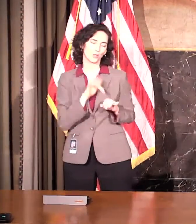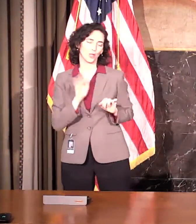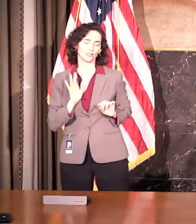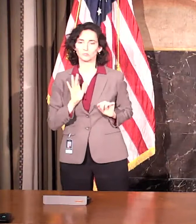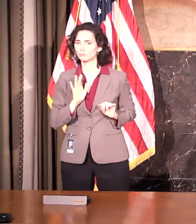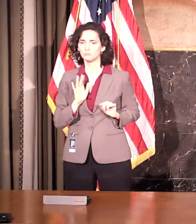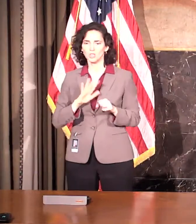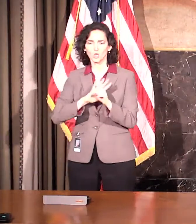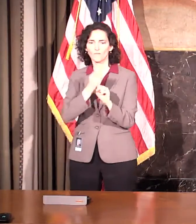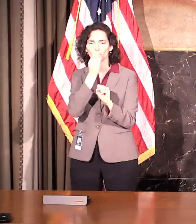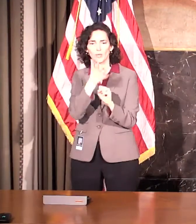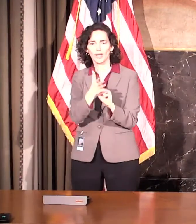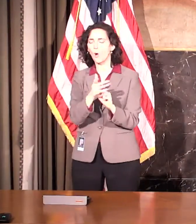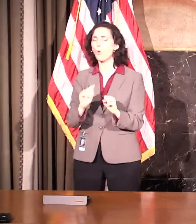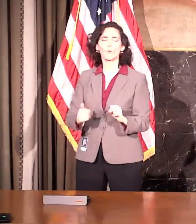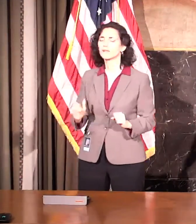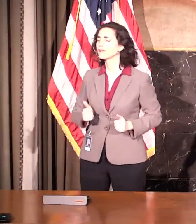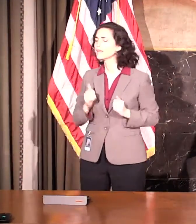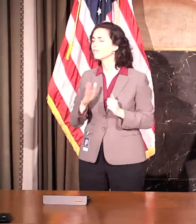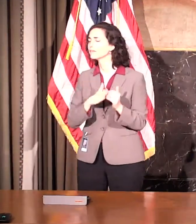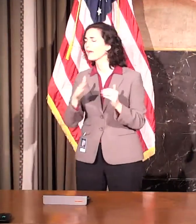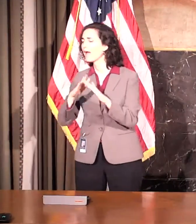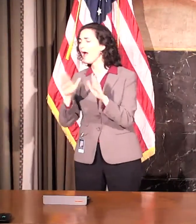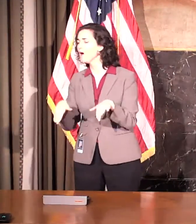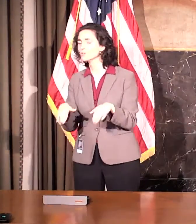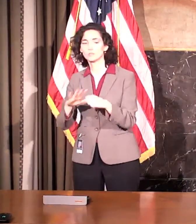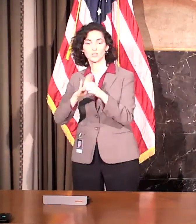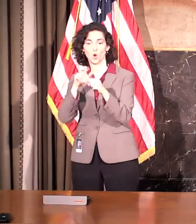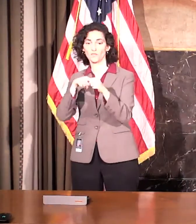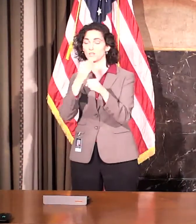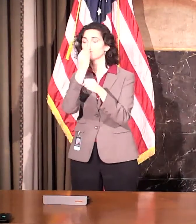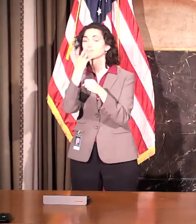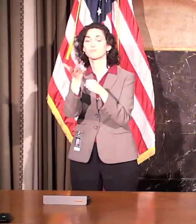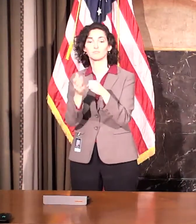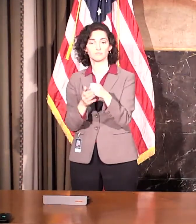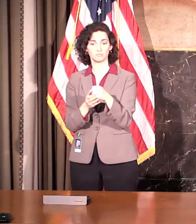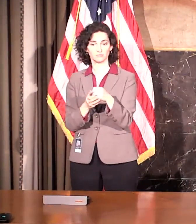imploring everyone to be very, very careful.